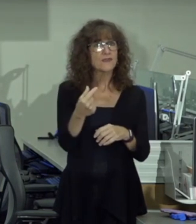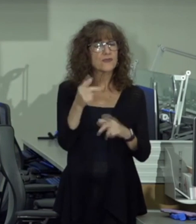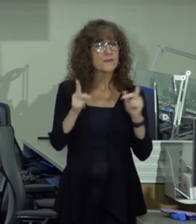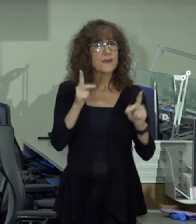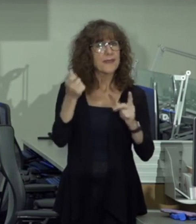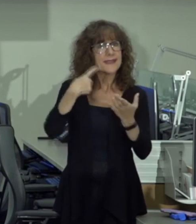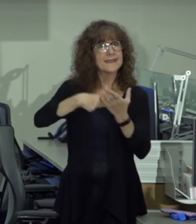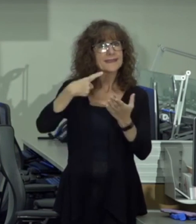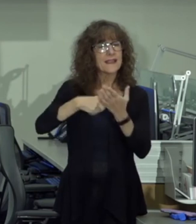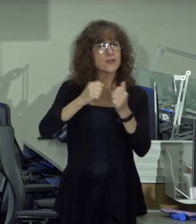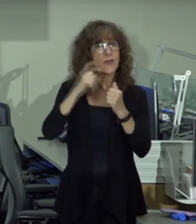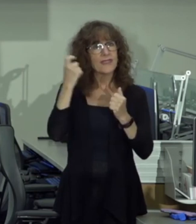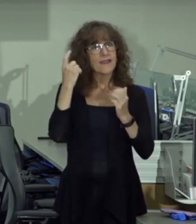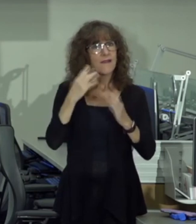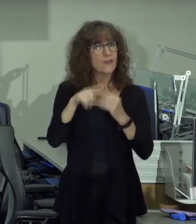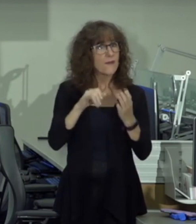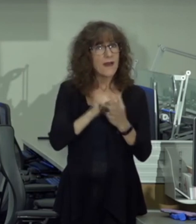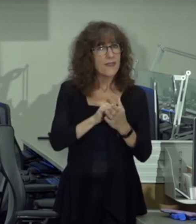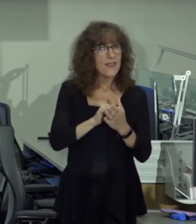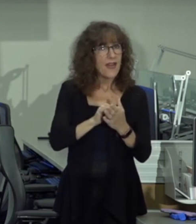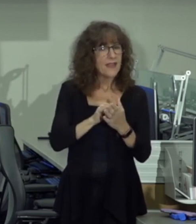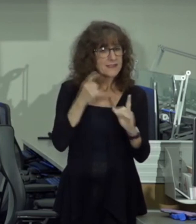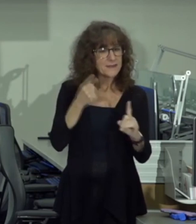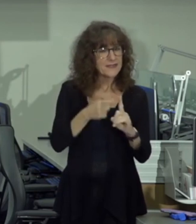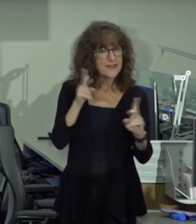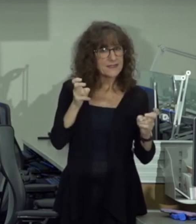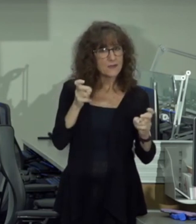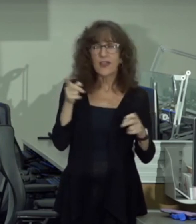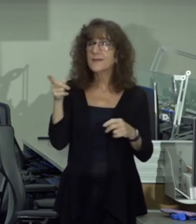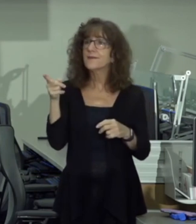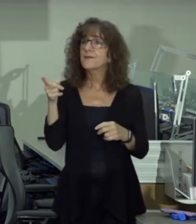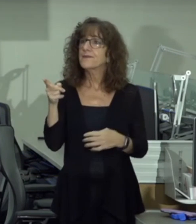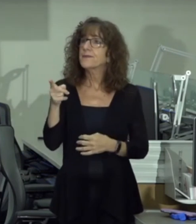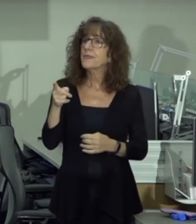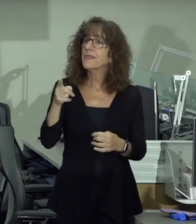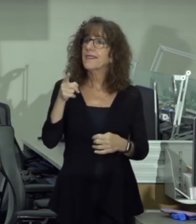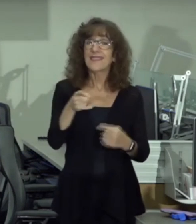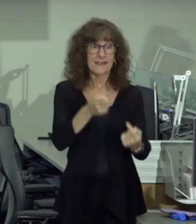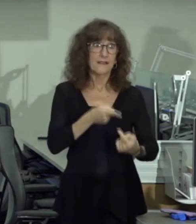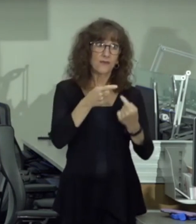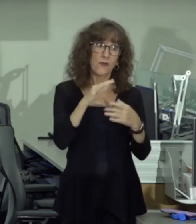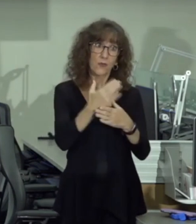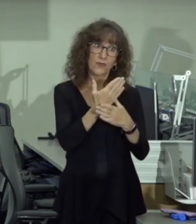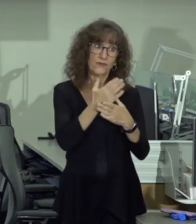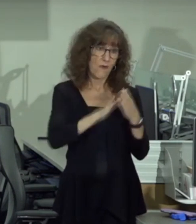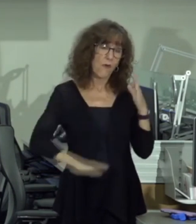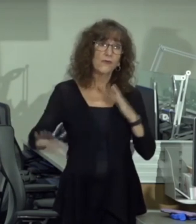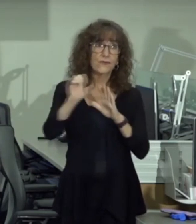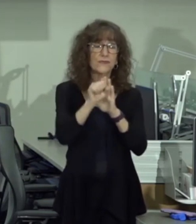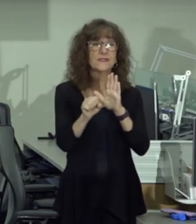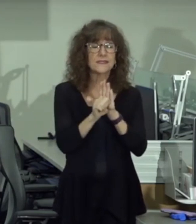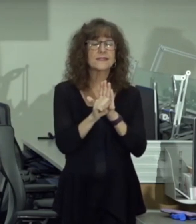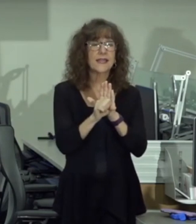been any discussion with the governor about that particular subject? And so this is a struggle that we share statewide.